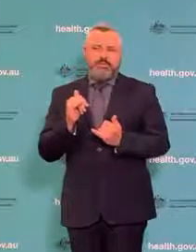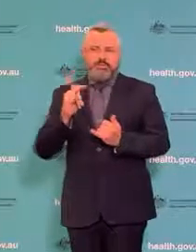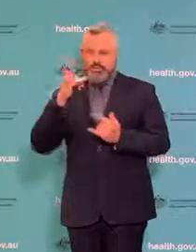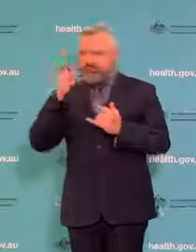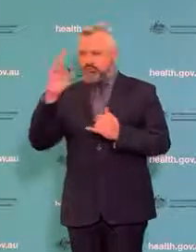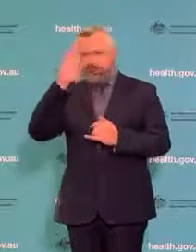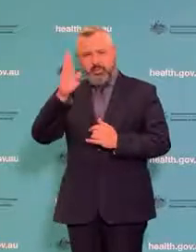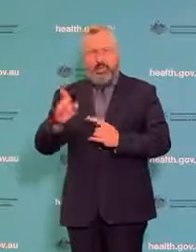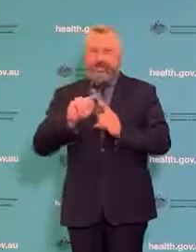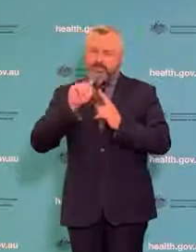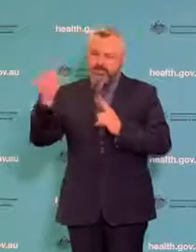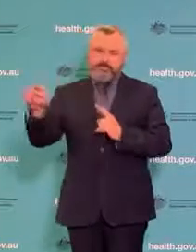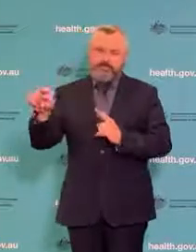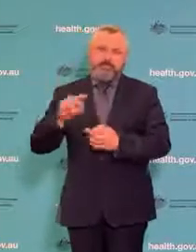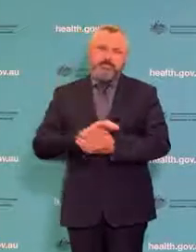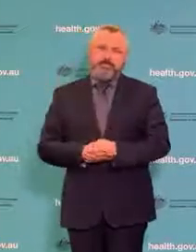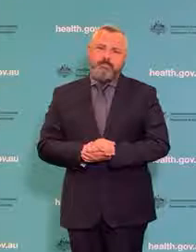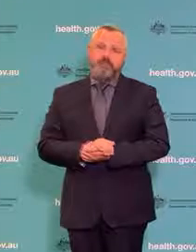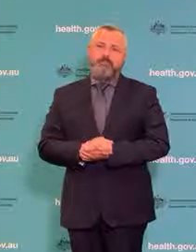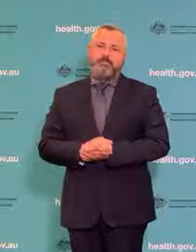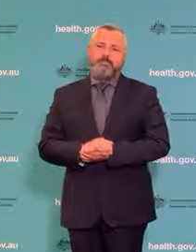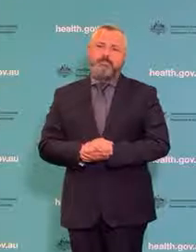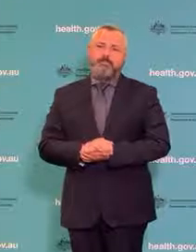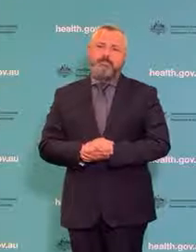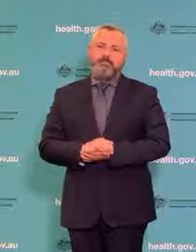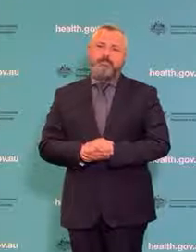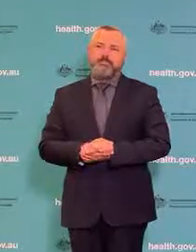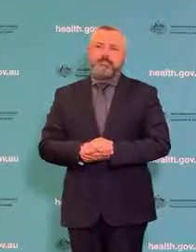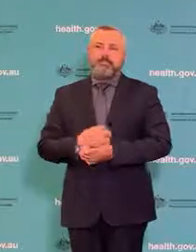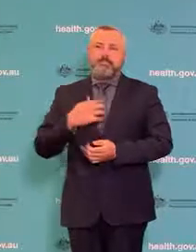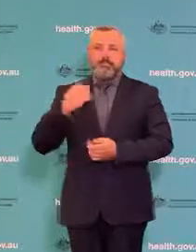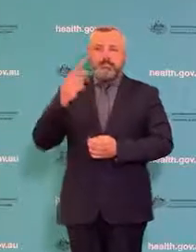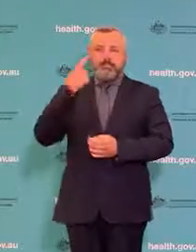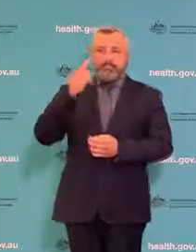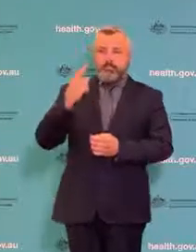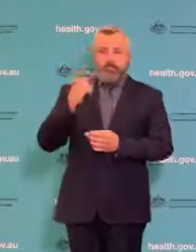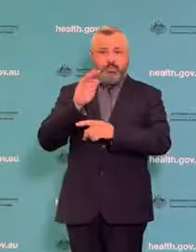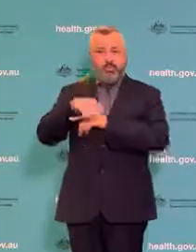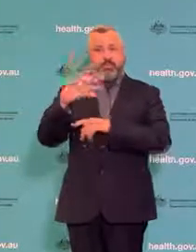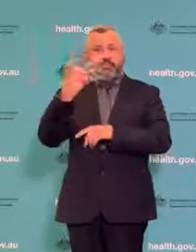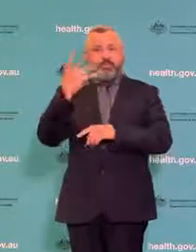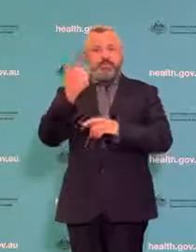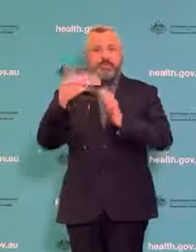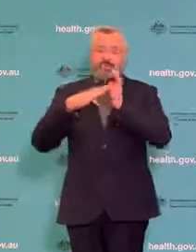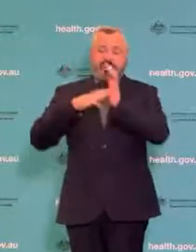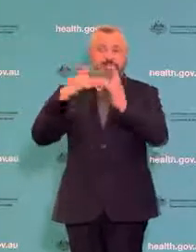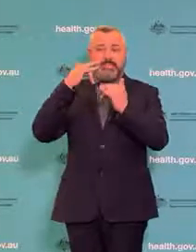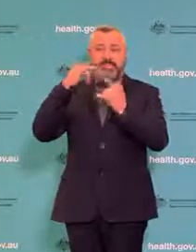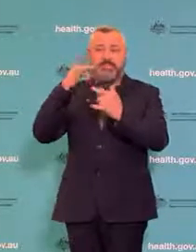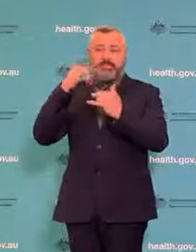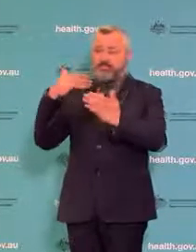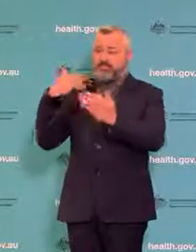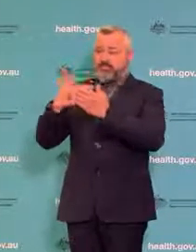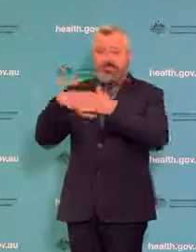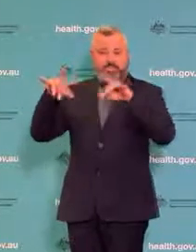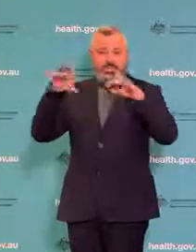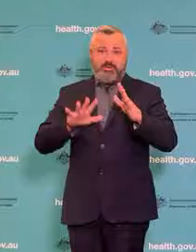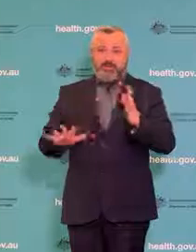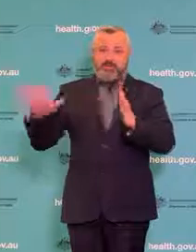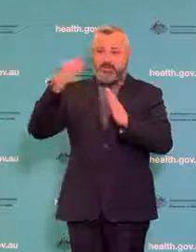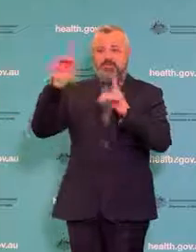we've seen more than 14 million tests done now across the country, again, since the commencement of the